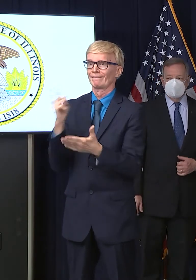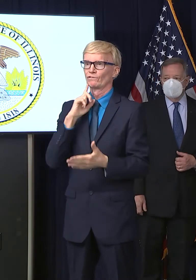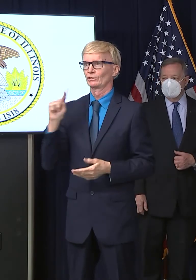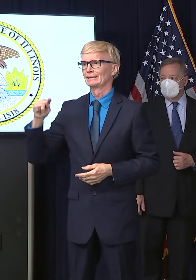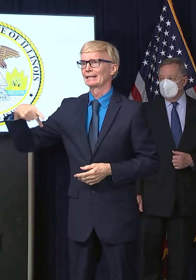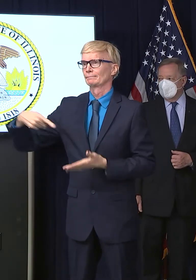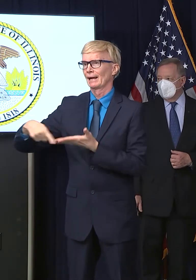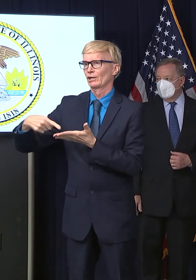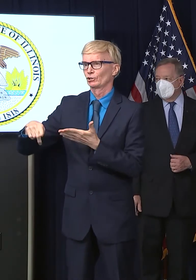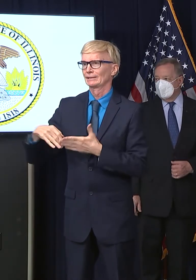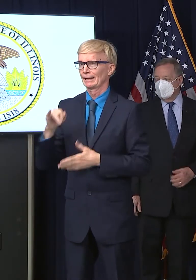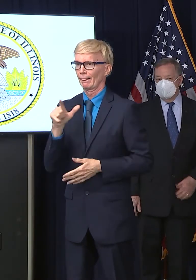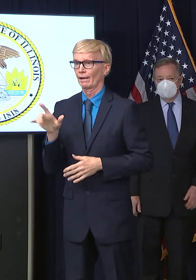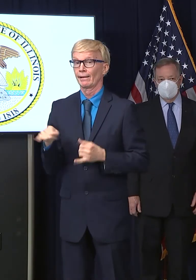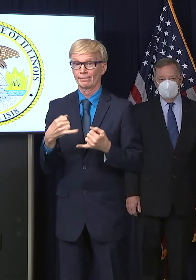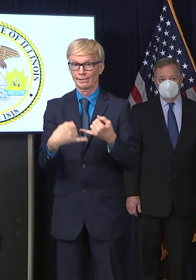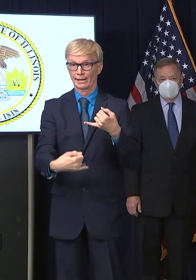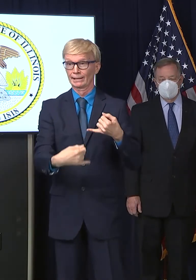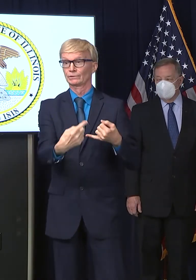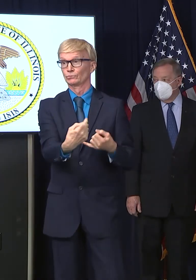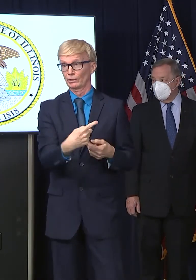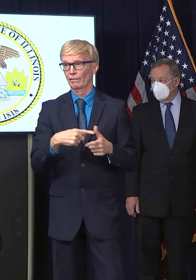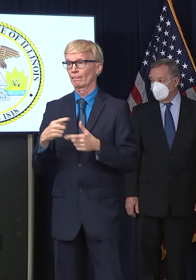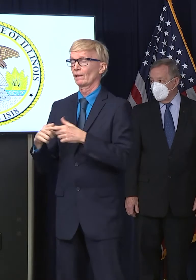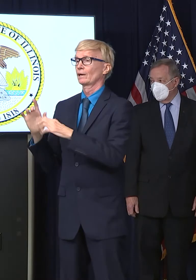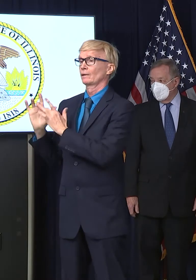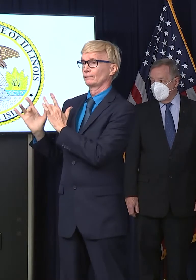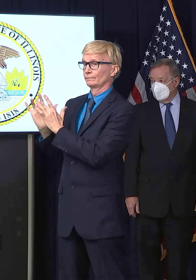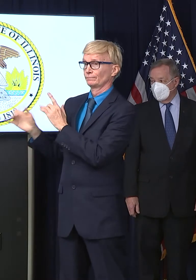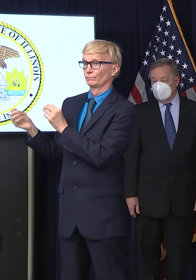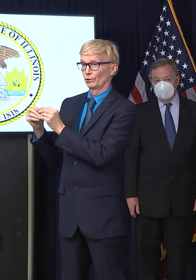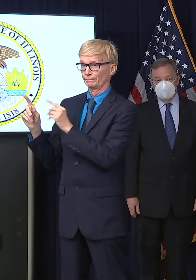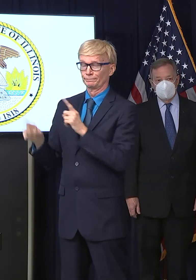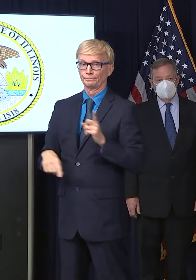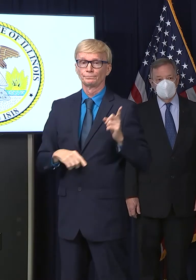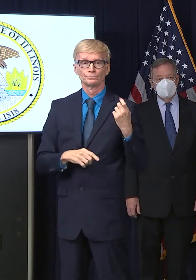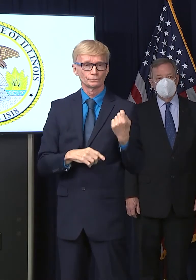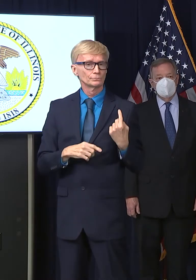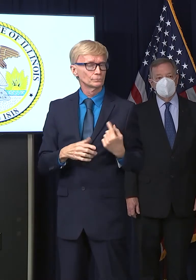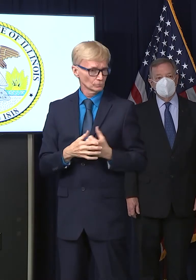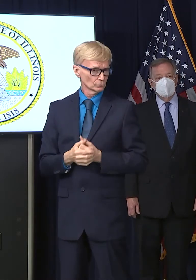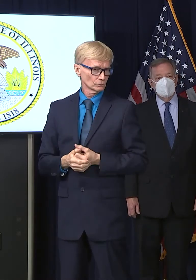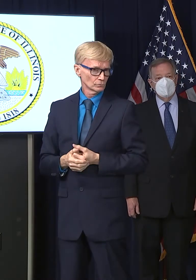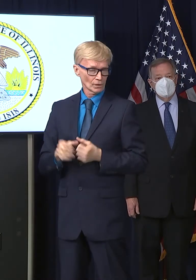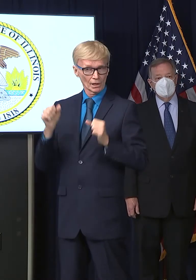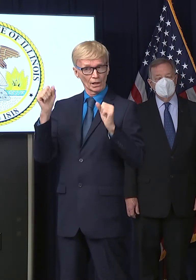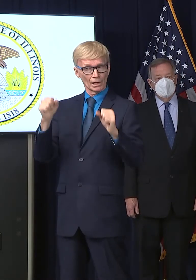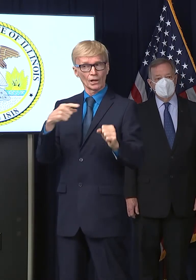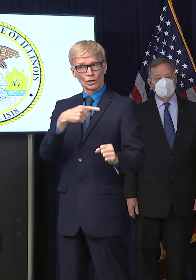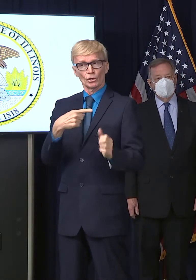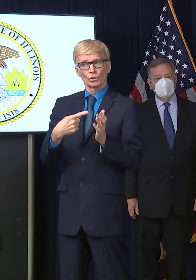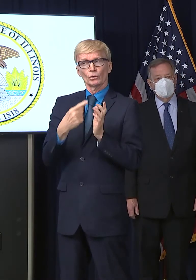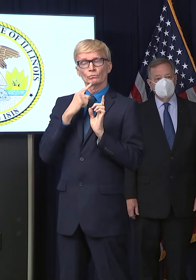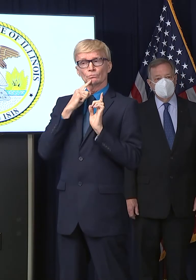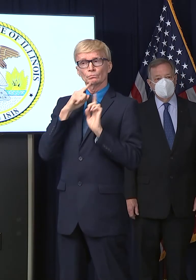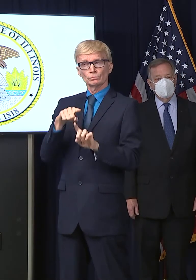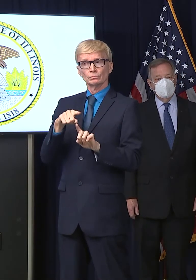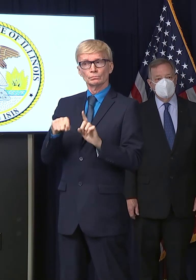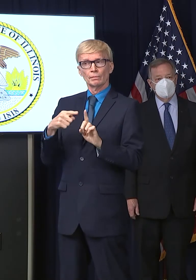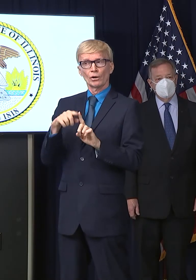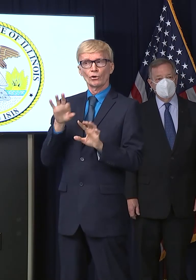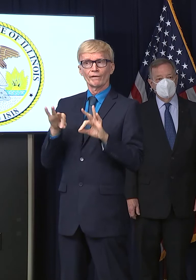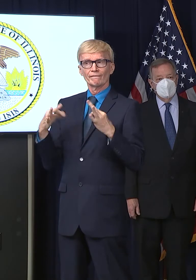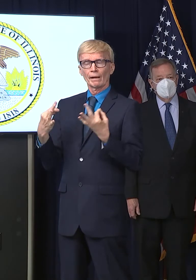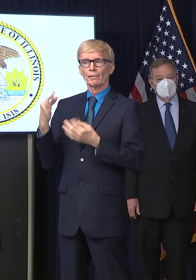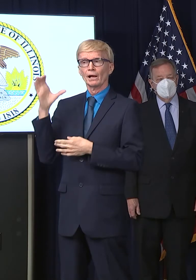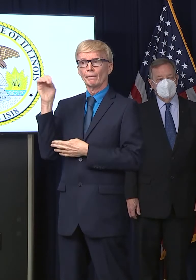we gotta get, you're gonna be the last one, and then we gotta get online. Okay. My colleague Chuck Gowdy wants to know if you could respond to critics who say that your family's company